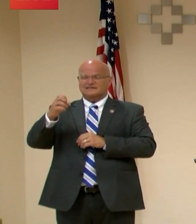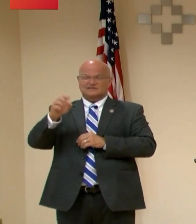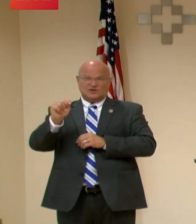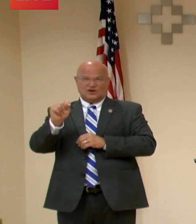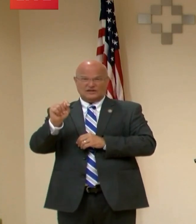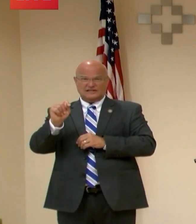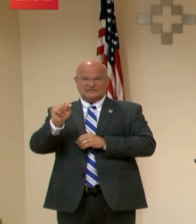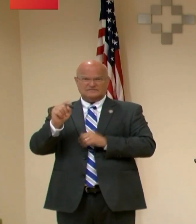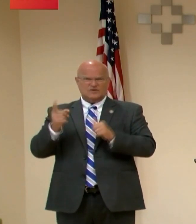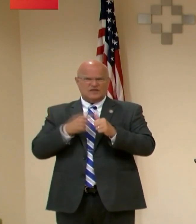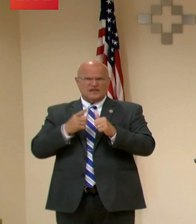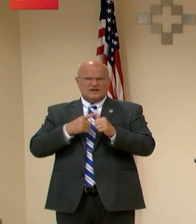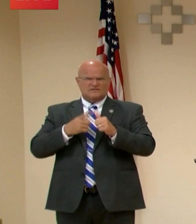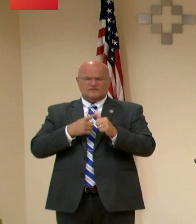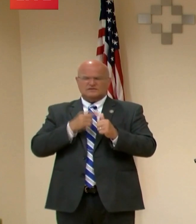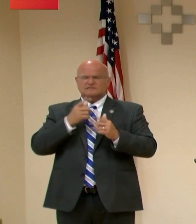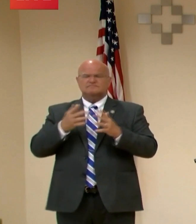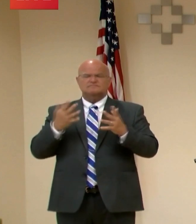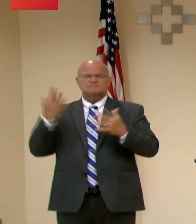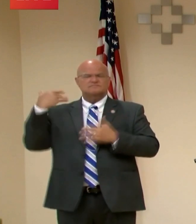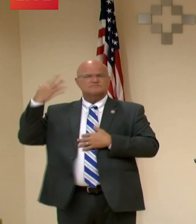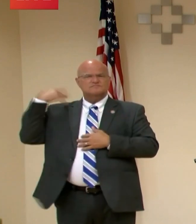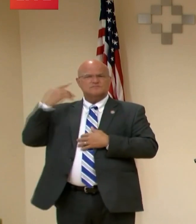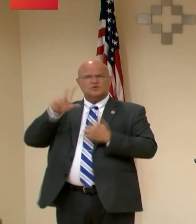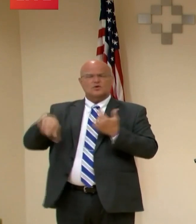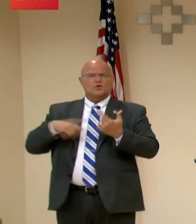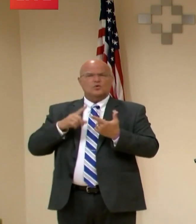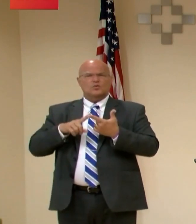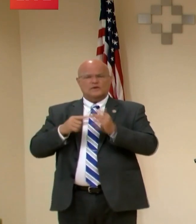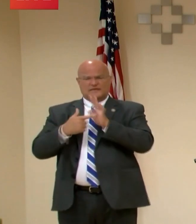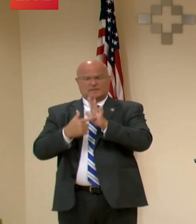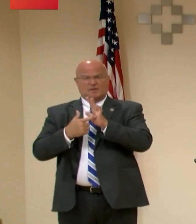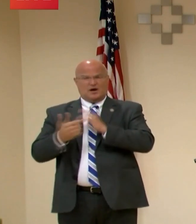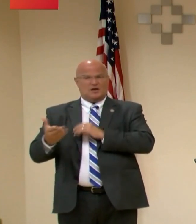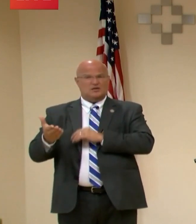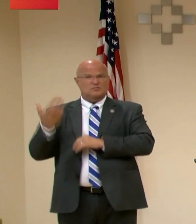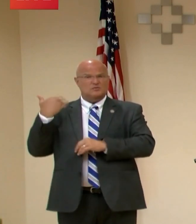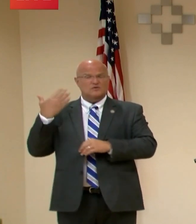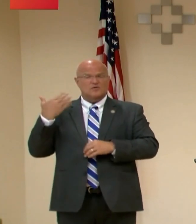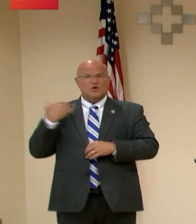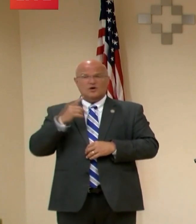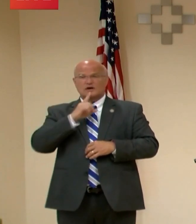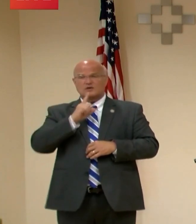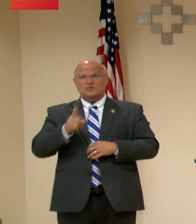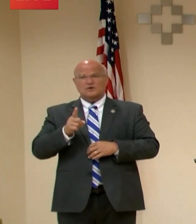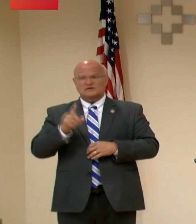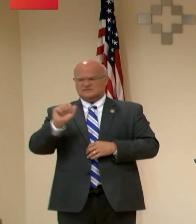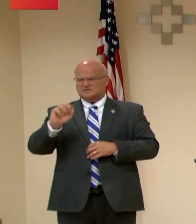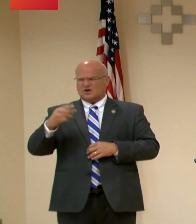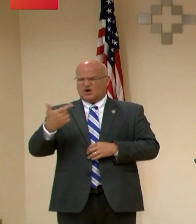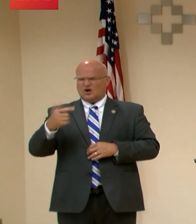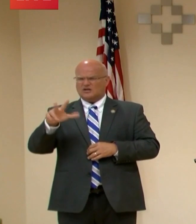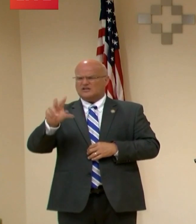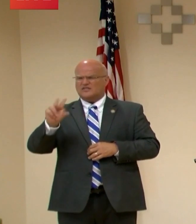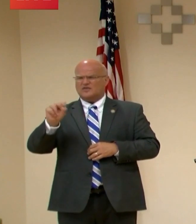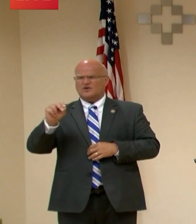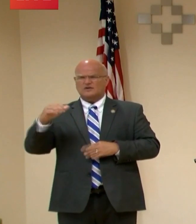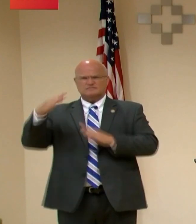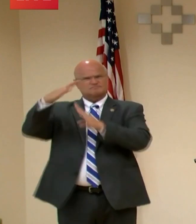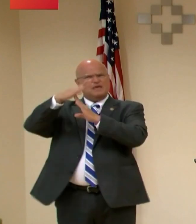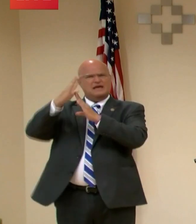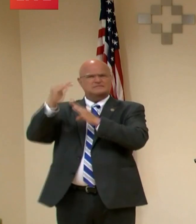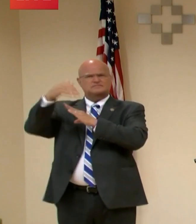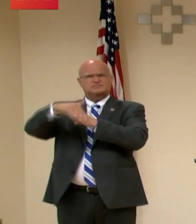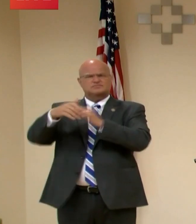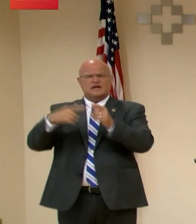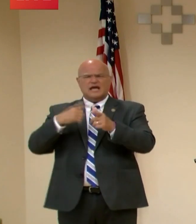they first started, well, not first started it, but the model before the last, it was an August 30th peak